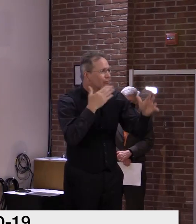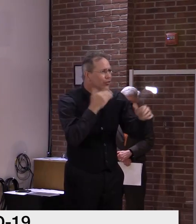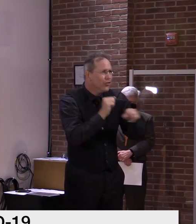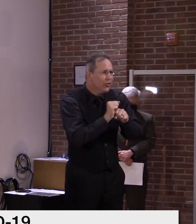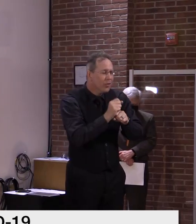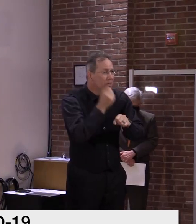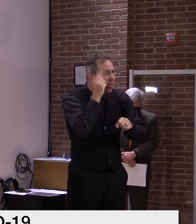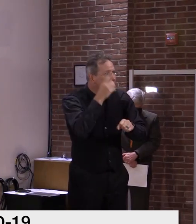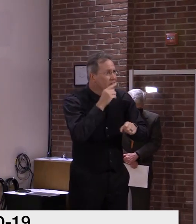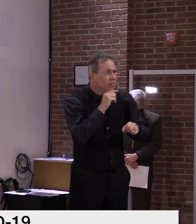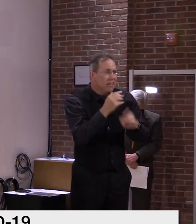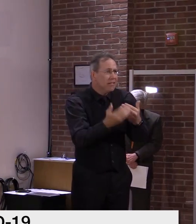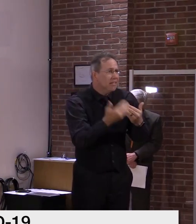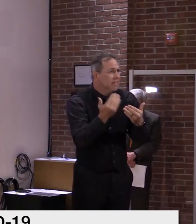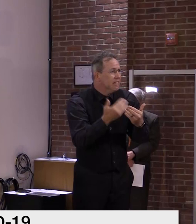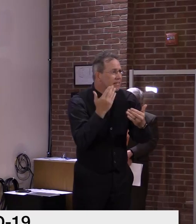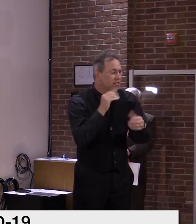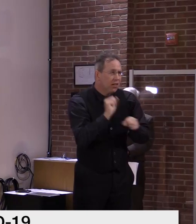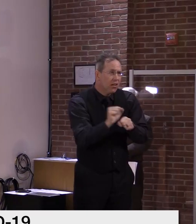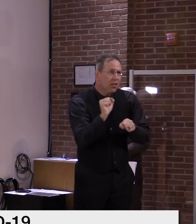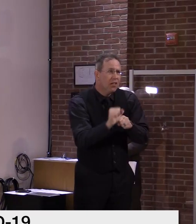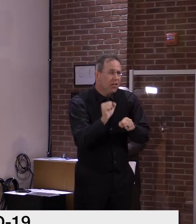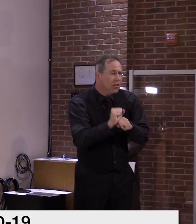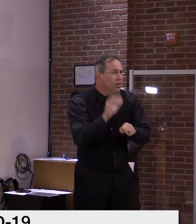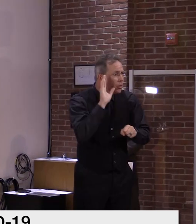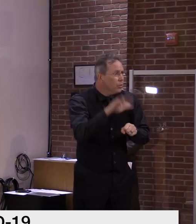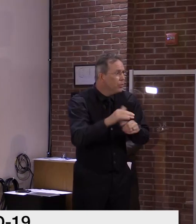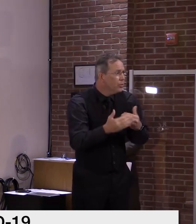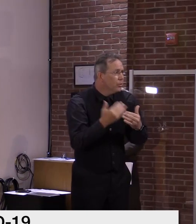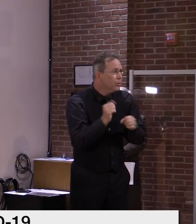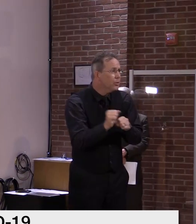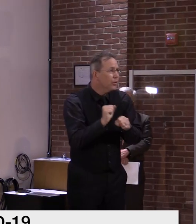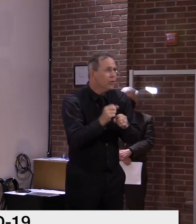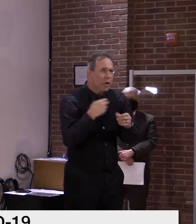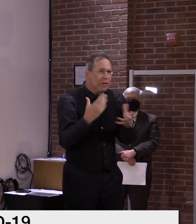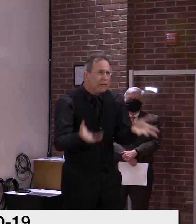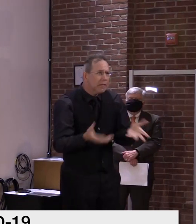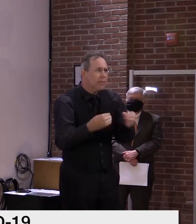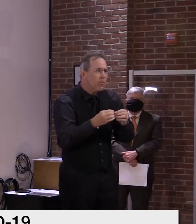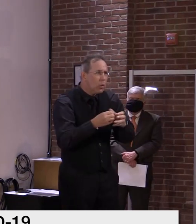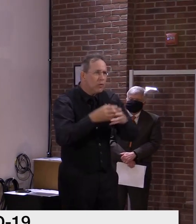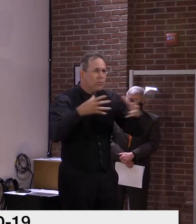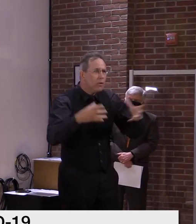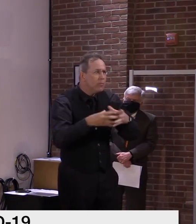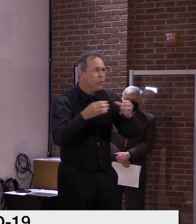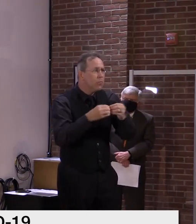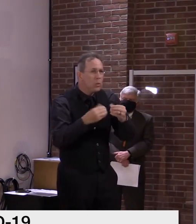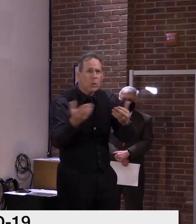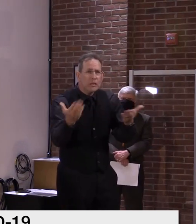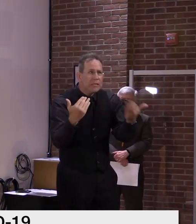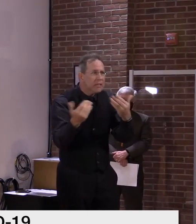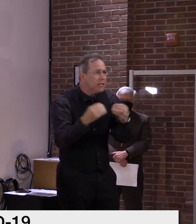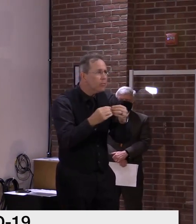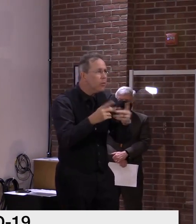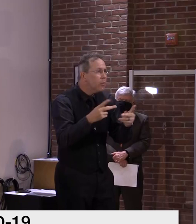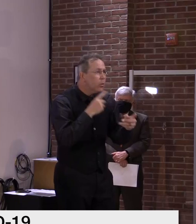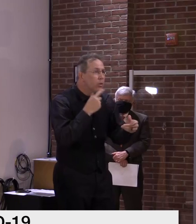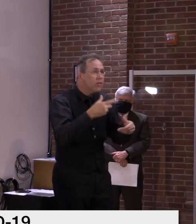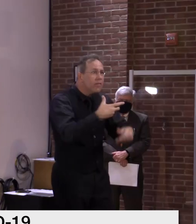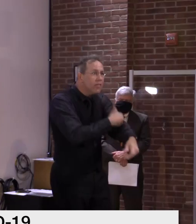do. We're continuing to expand our efforts to bring vaccines to where people are so we can keep up this